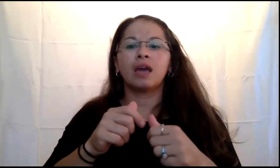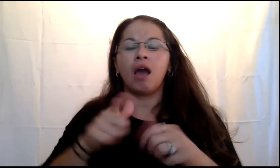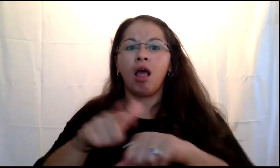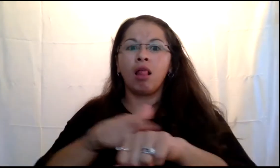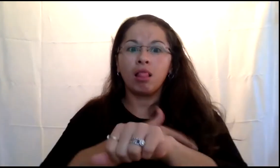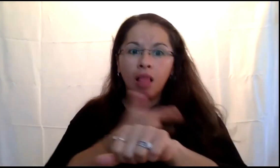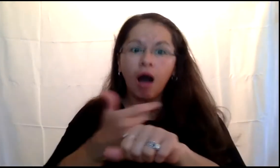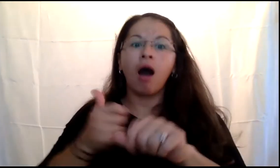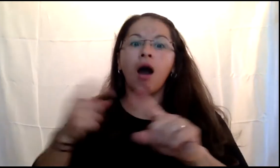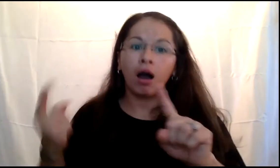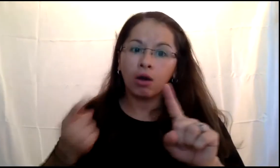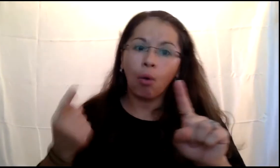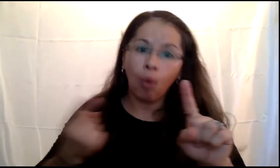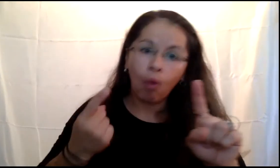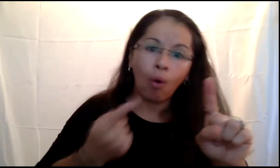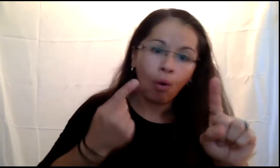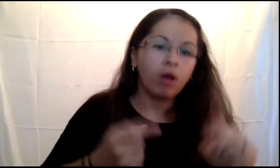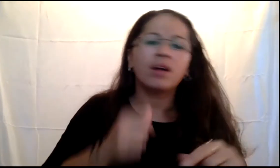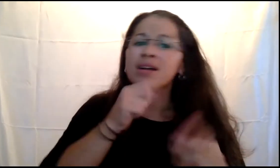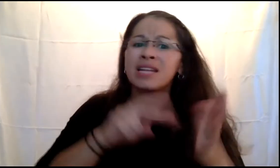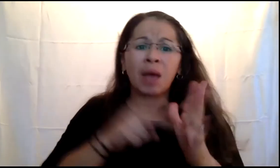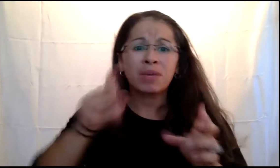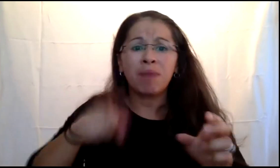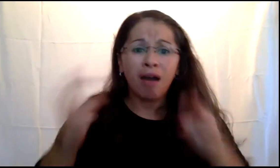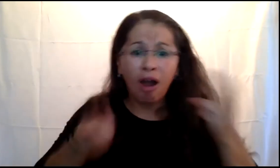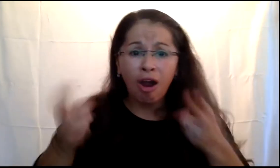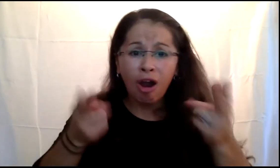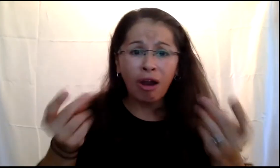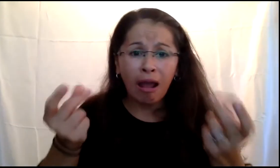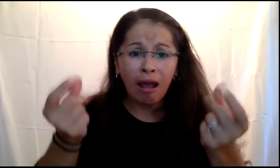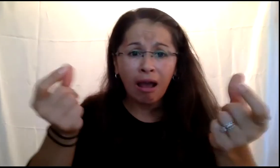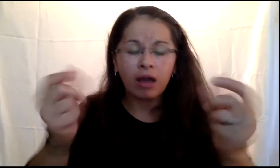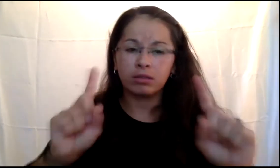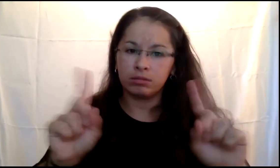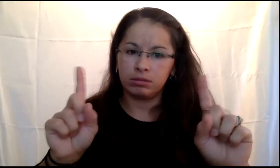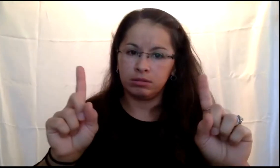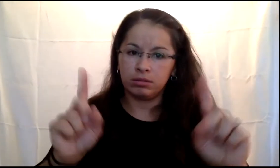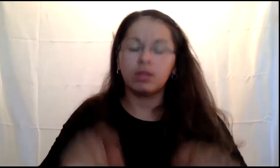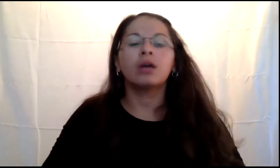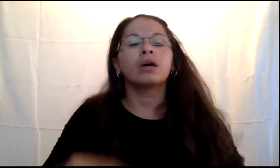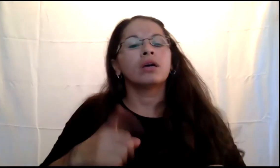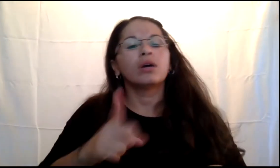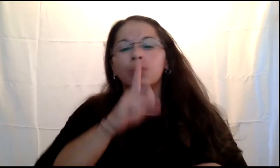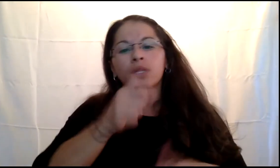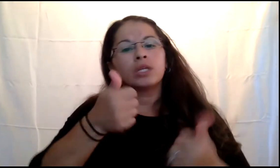to take a deep breath. This is a time, an unprecedented time that we're all going through.